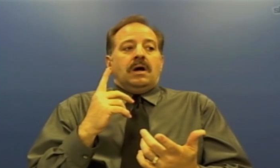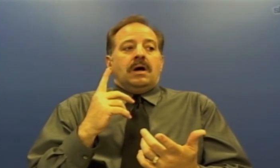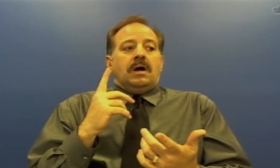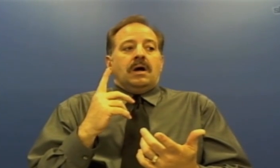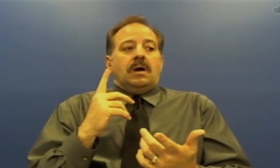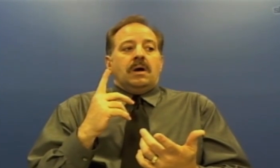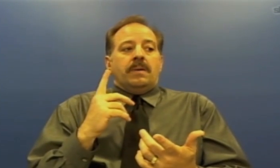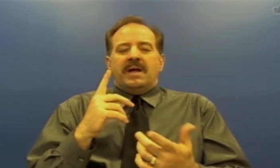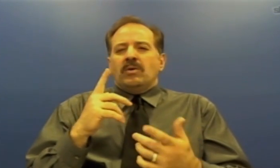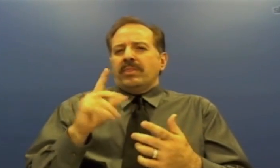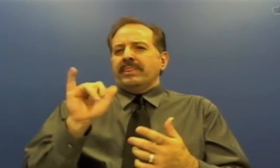broadcasting.